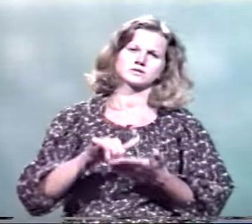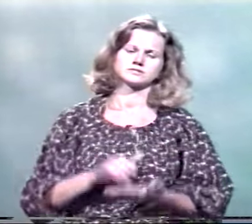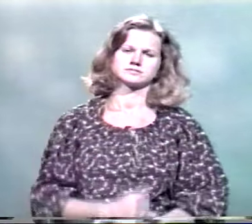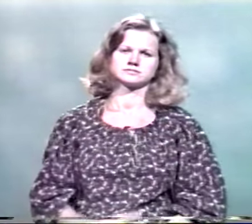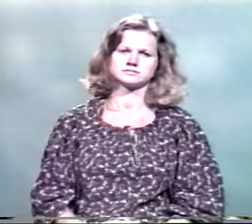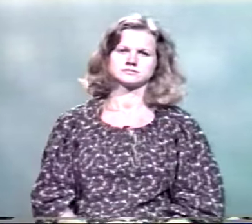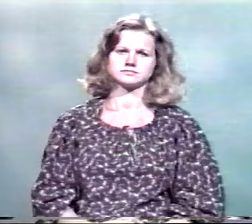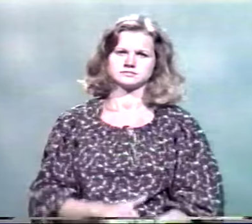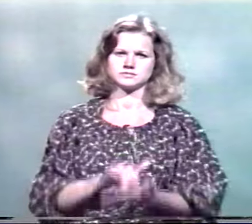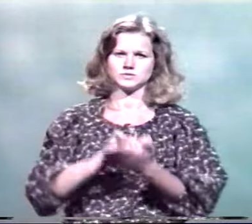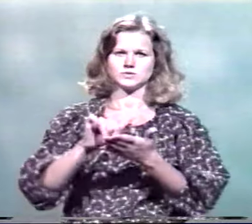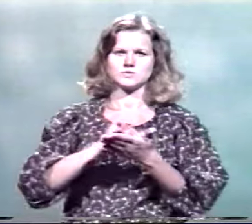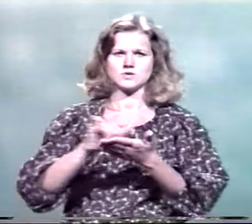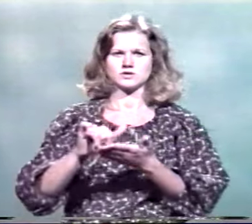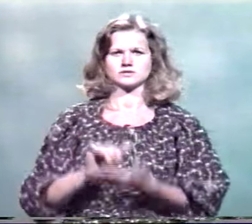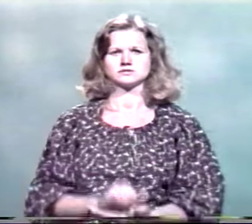New York,